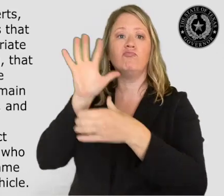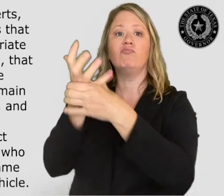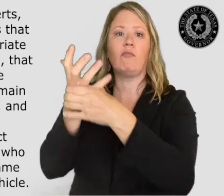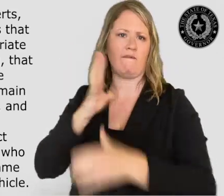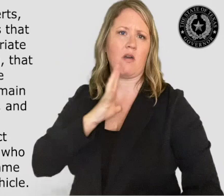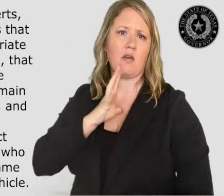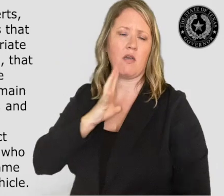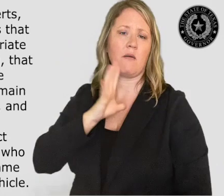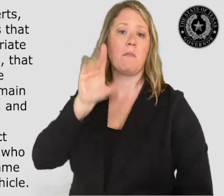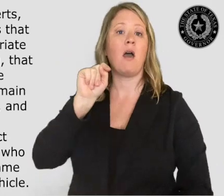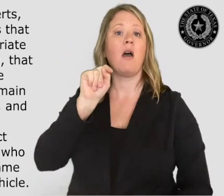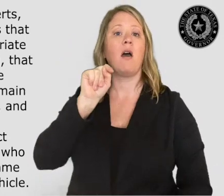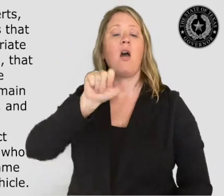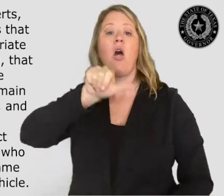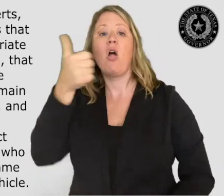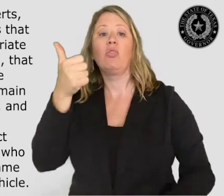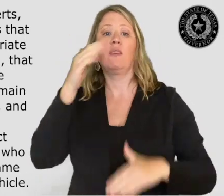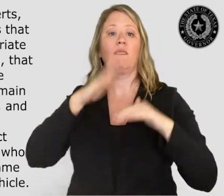vehicle.